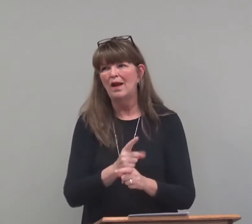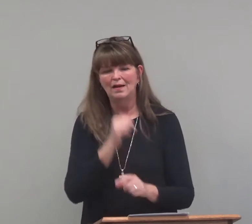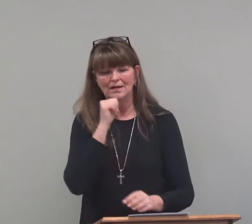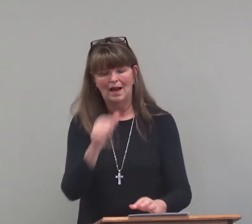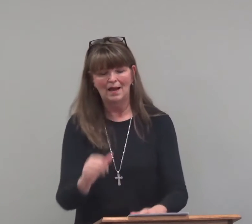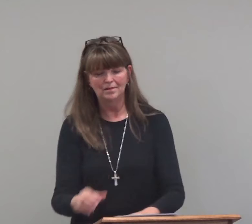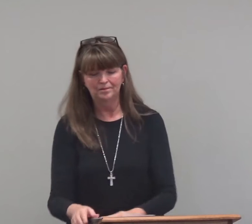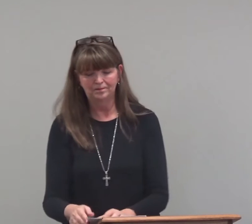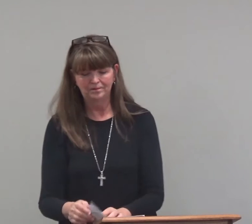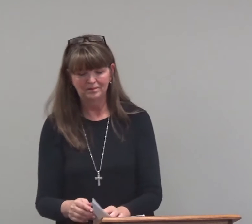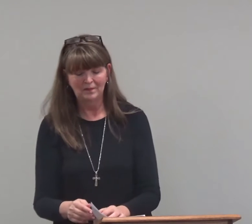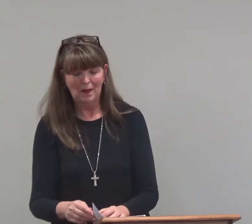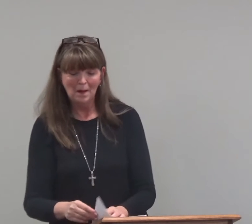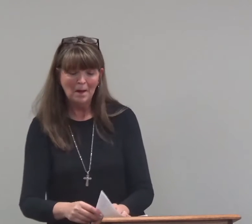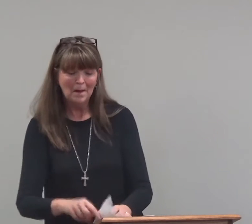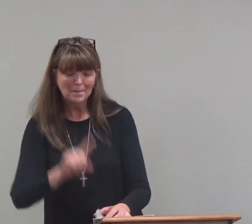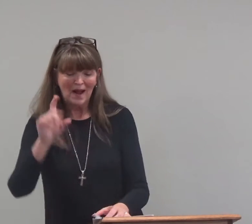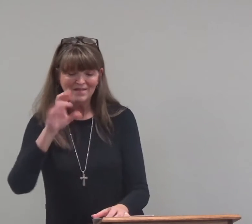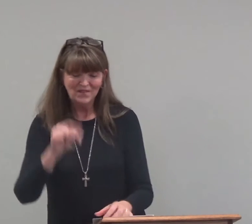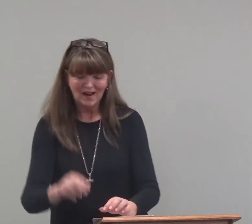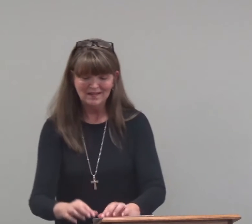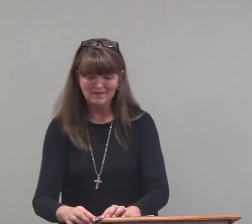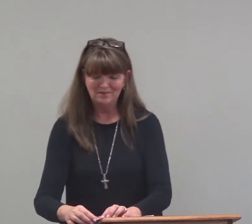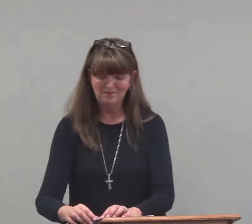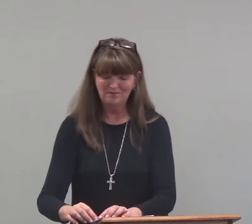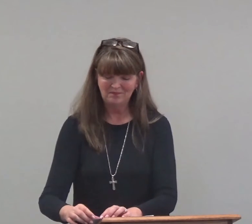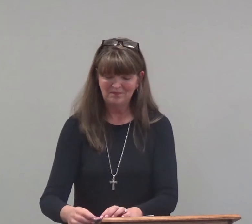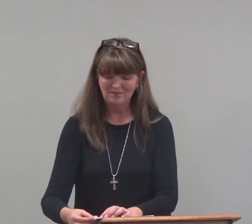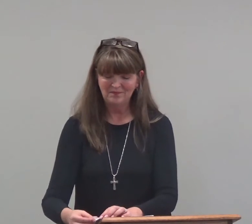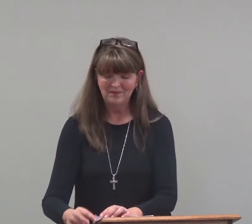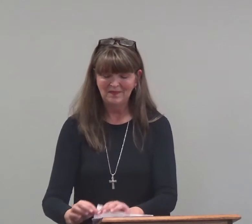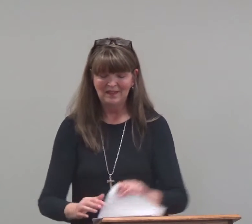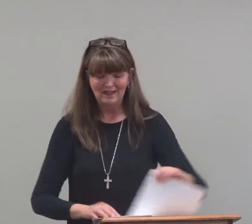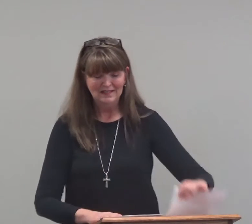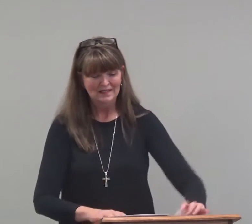really 100% accurate by any means, but it's still fun.